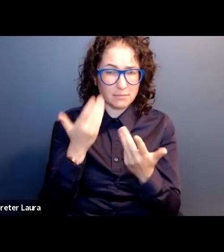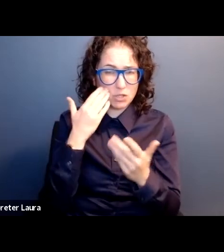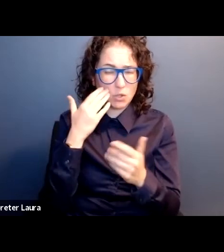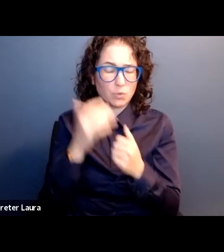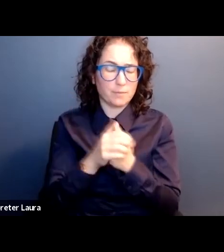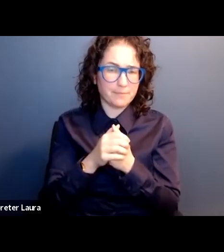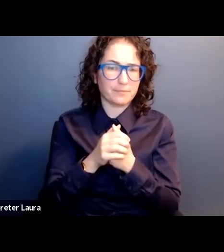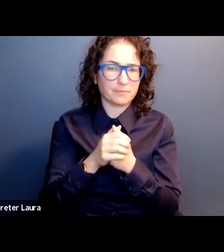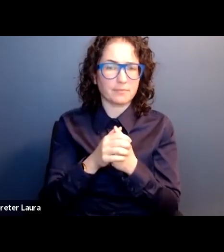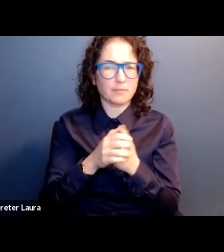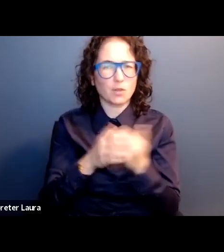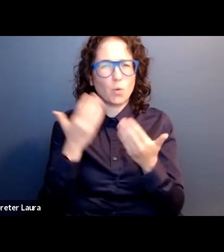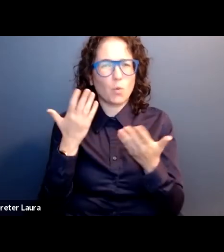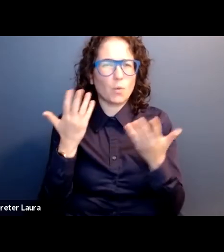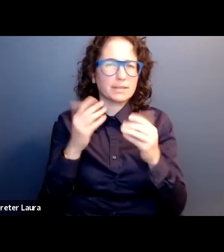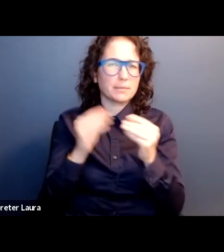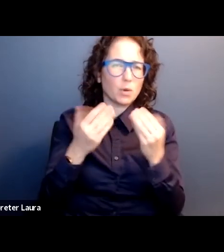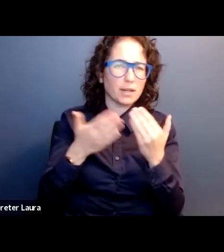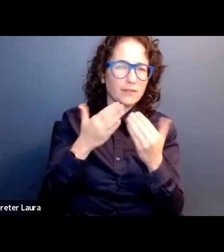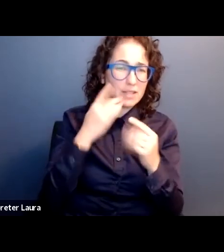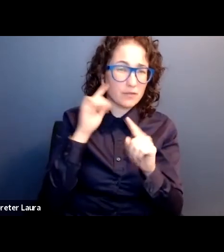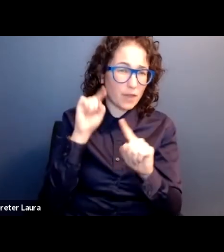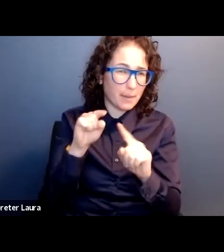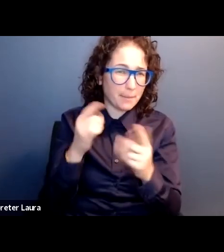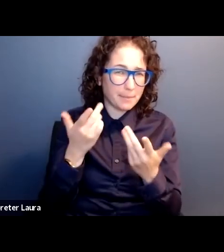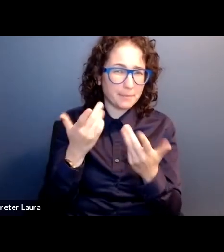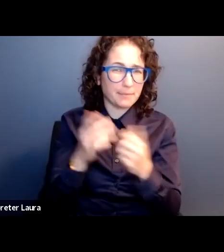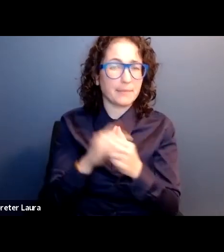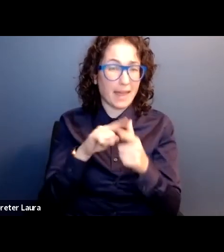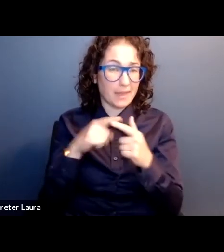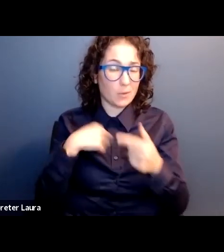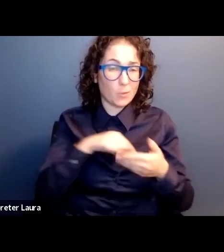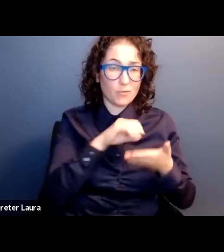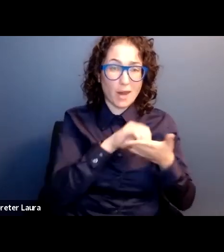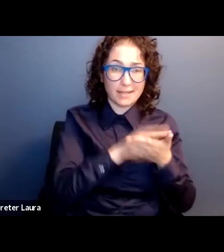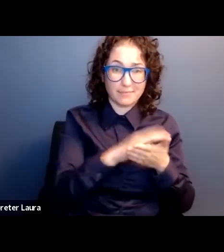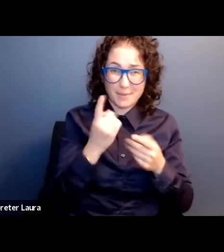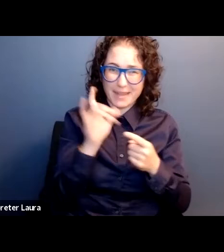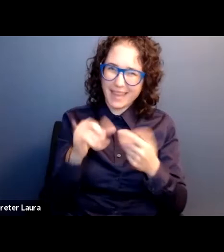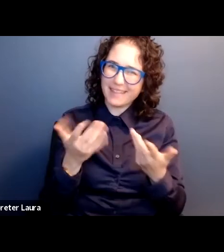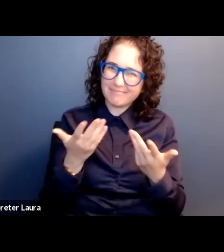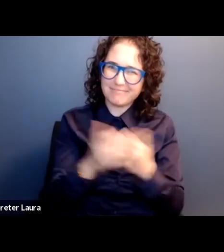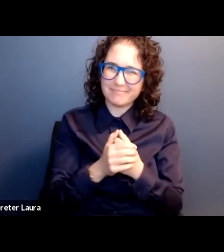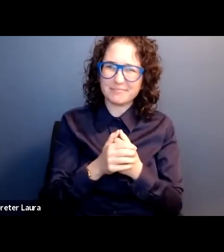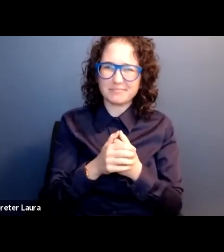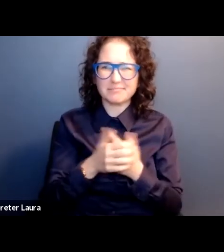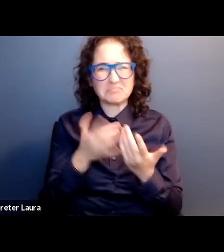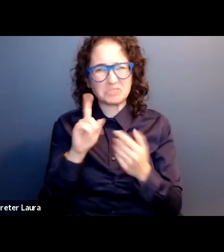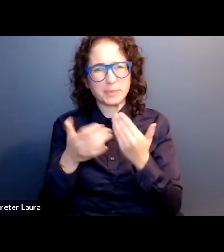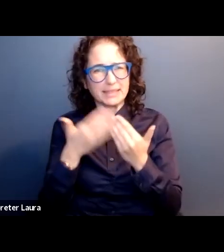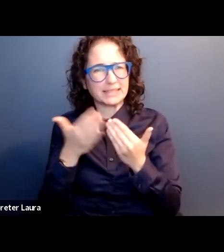they convenient to, and then we write it. Something like that. It's easy for